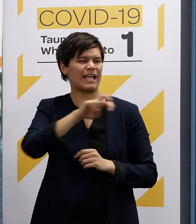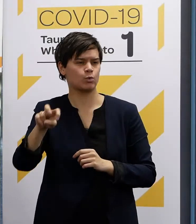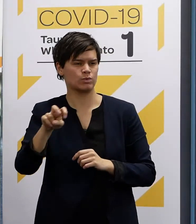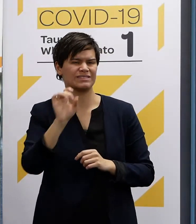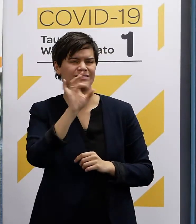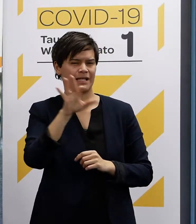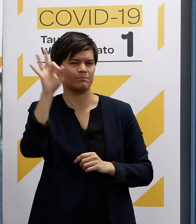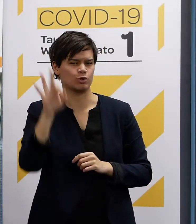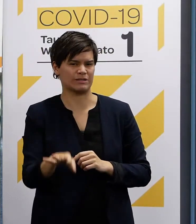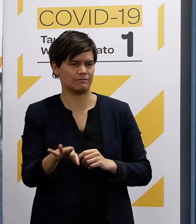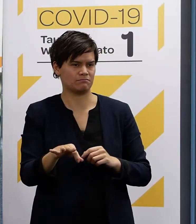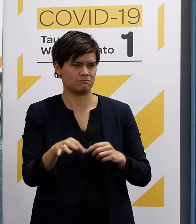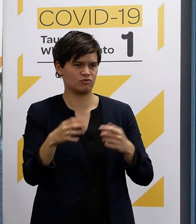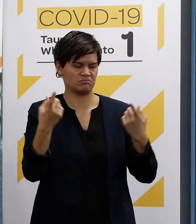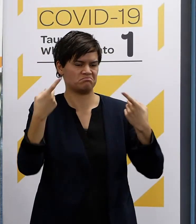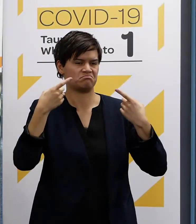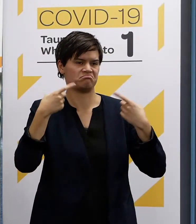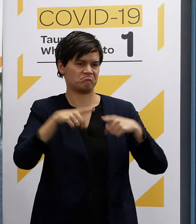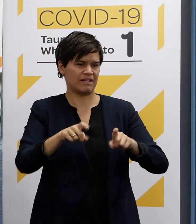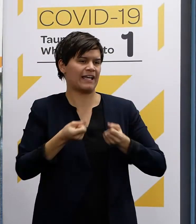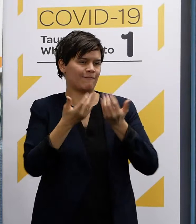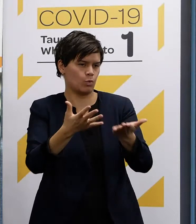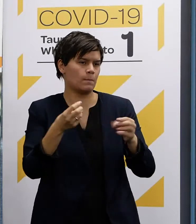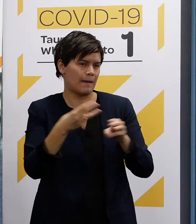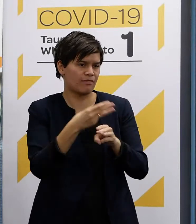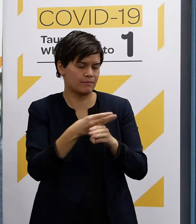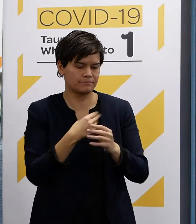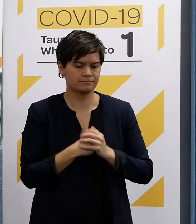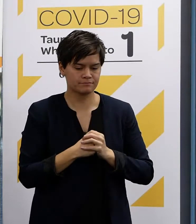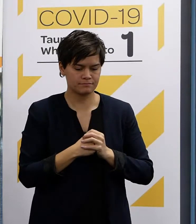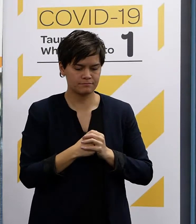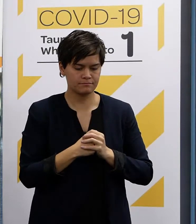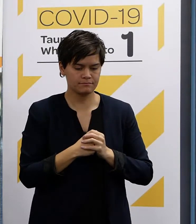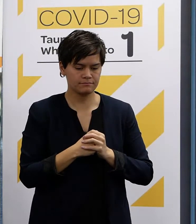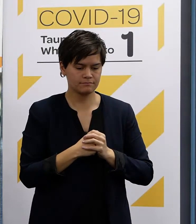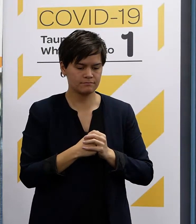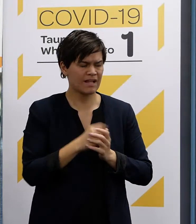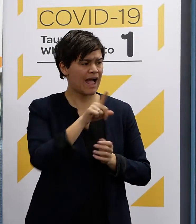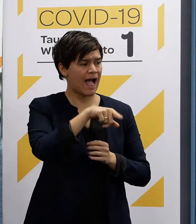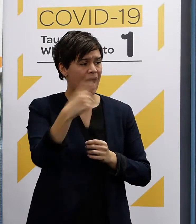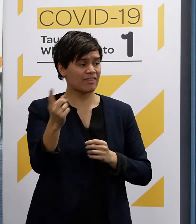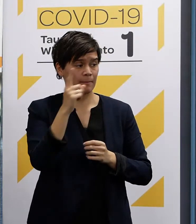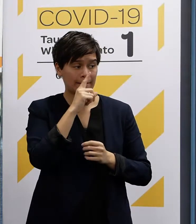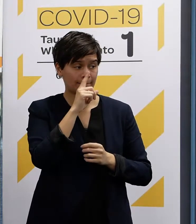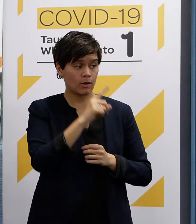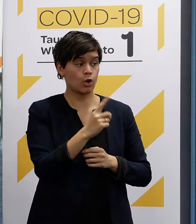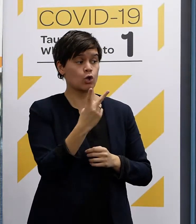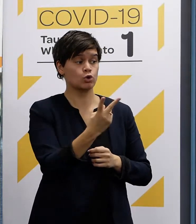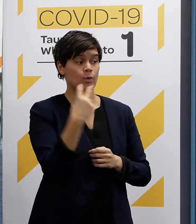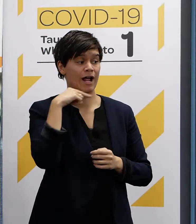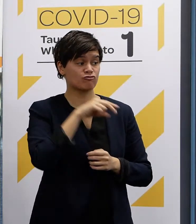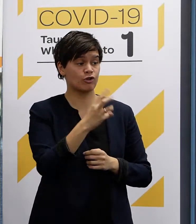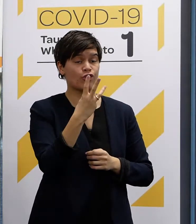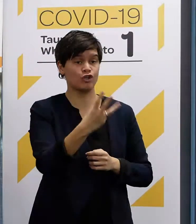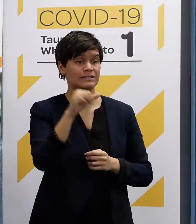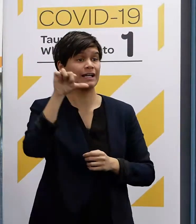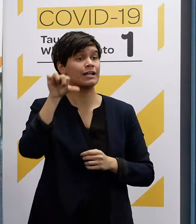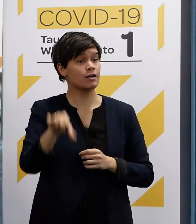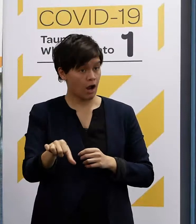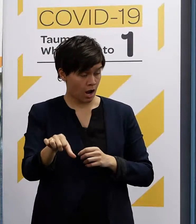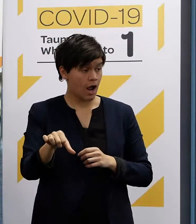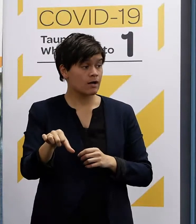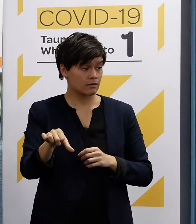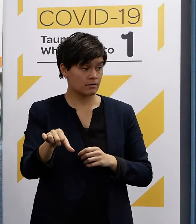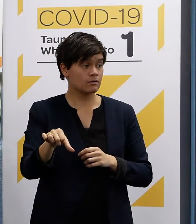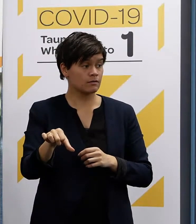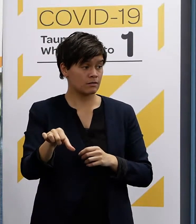So there are 239 people who have been referred for a test that we do not have a result for yet. So again, we know that there